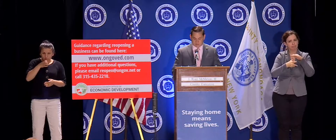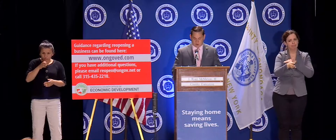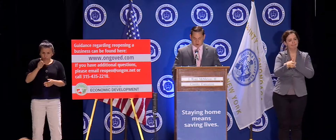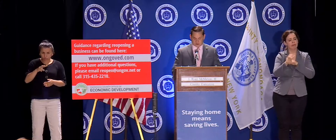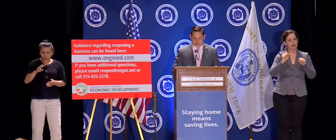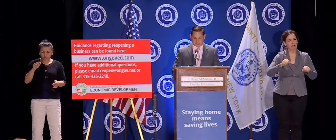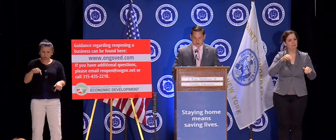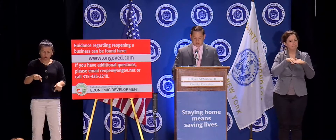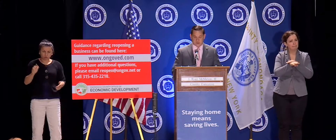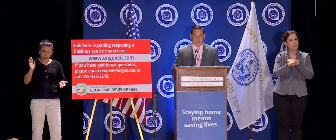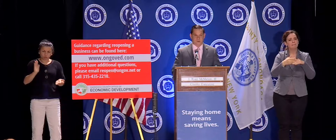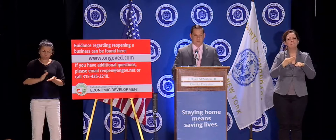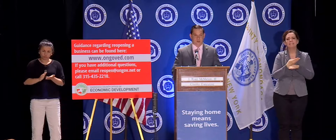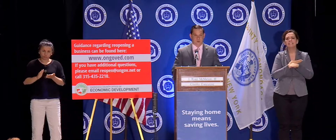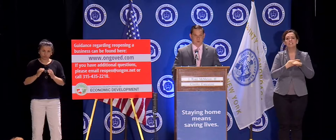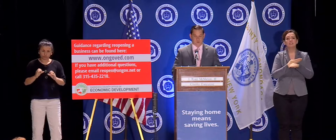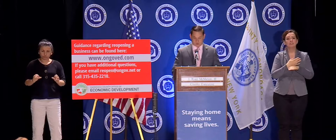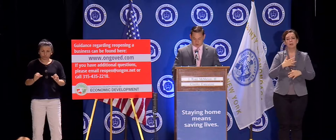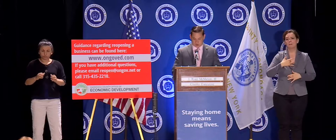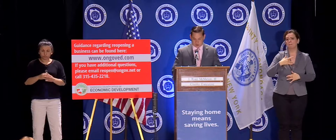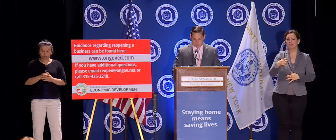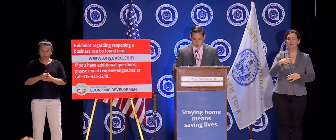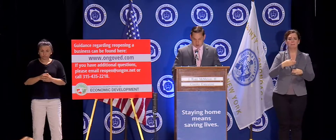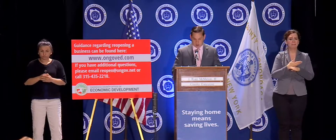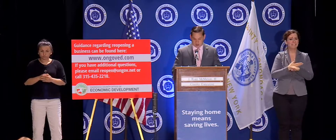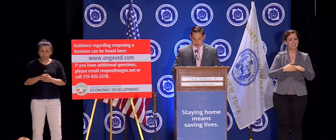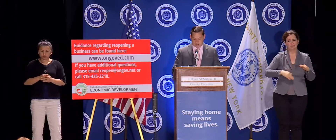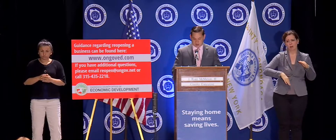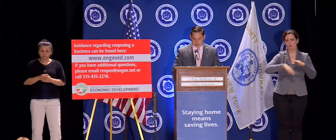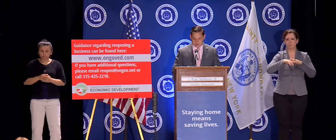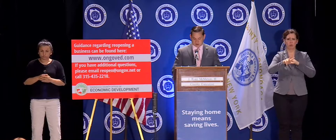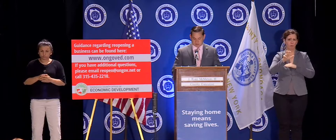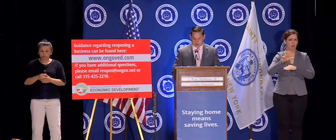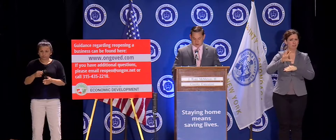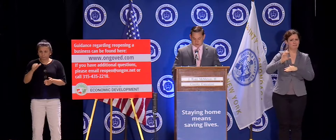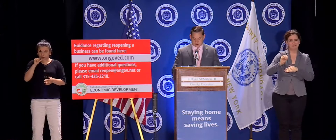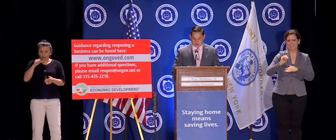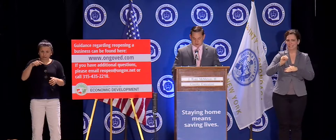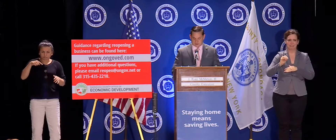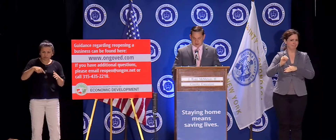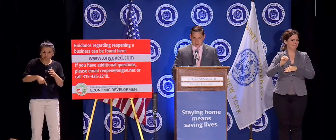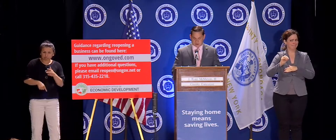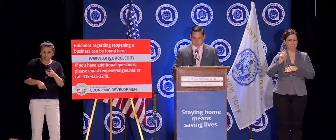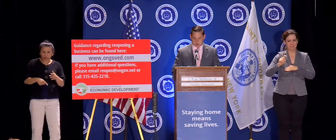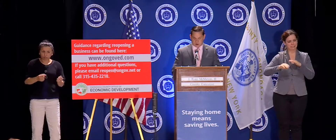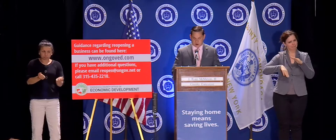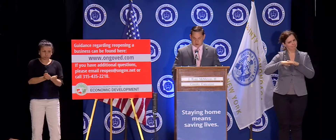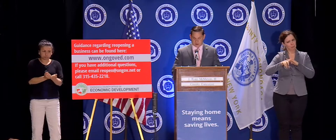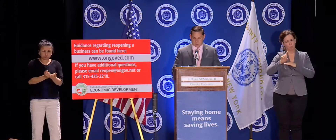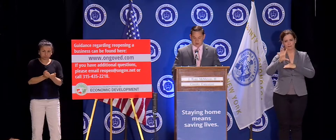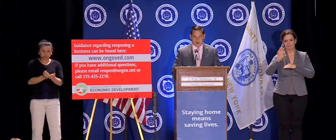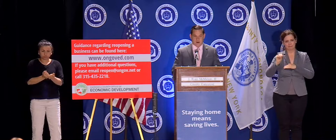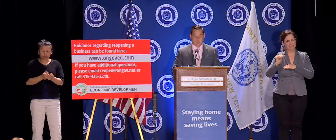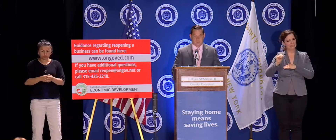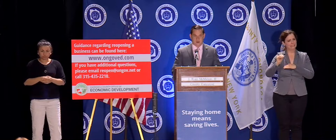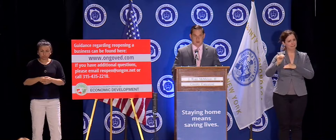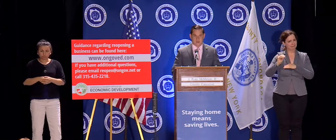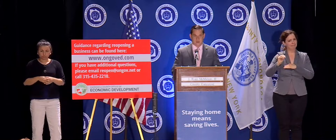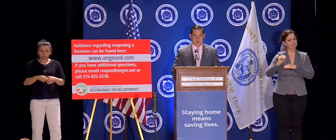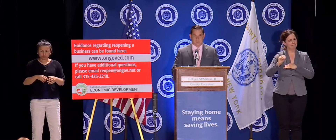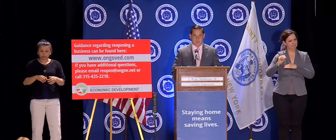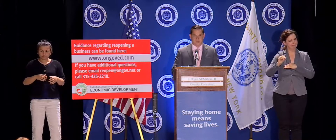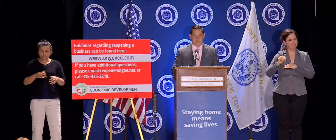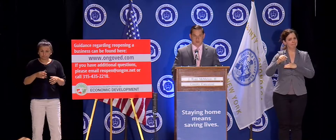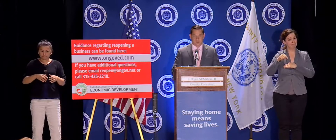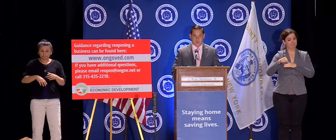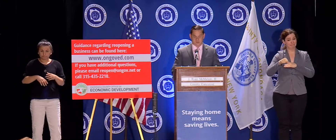The deep water section of the beach will be closed. And the admission price is $7 per car, and then